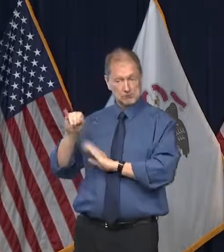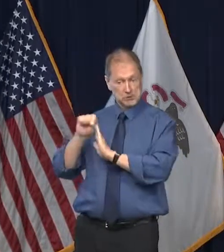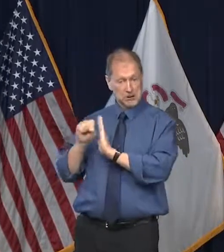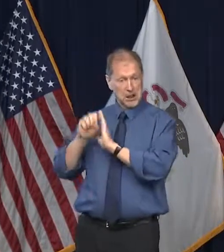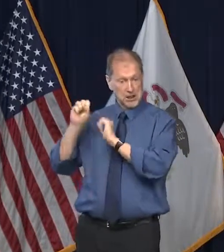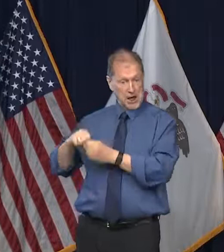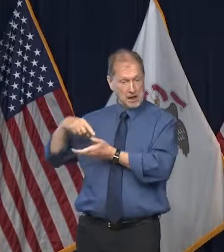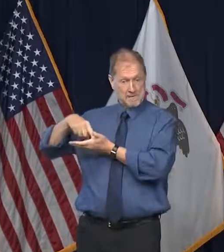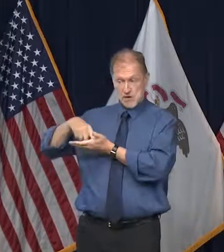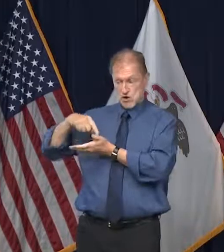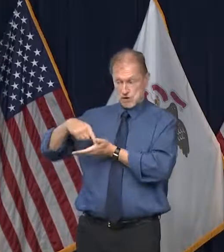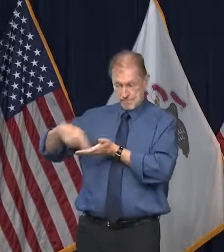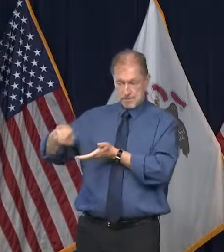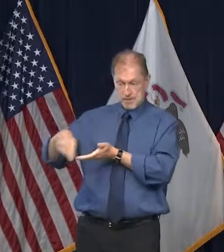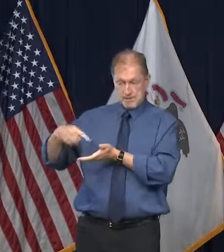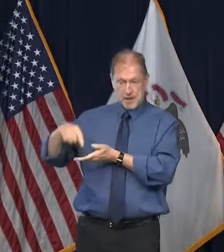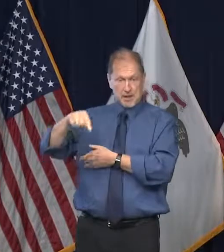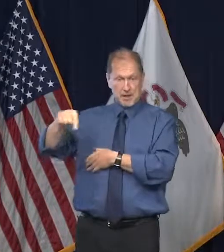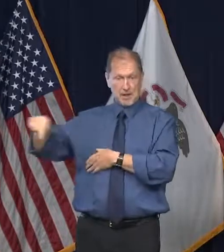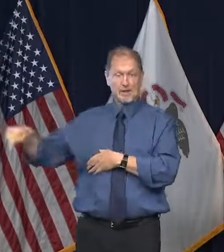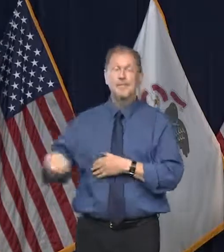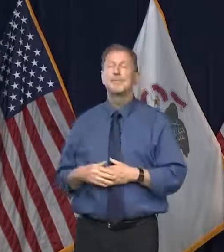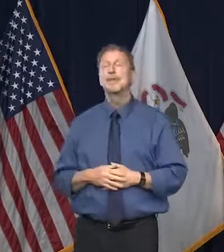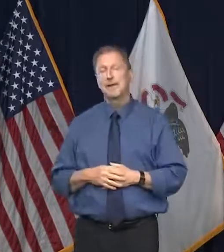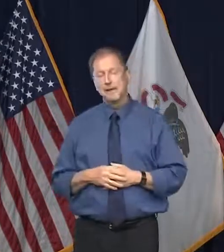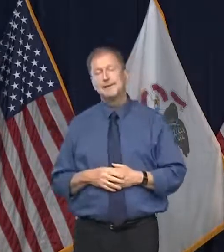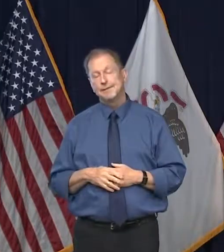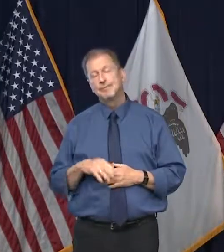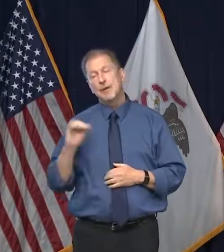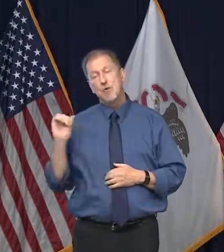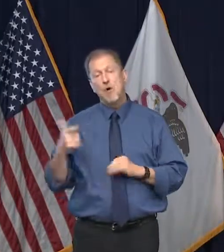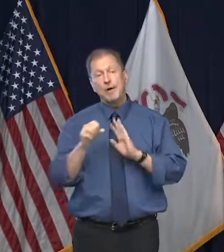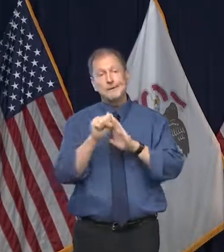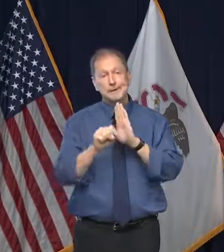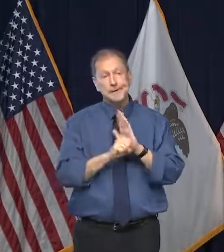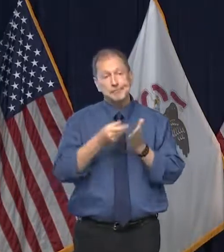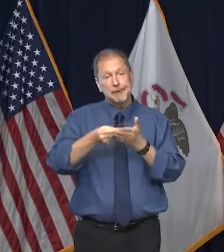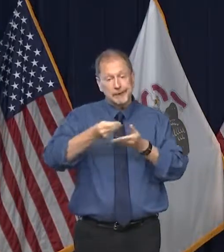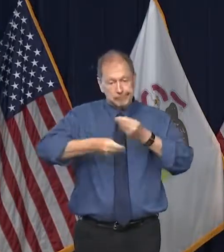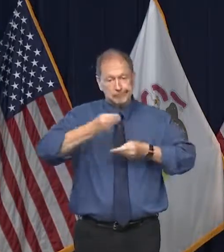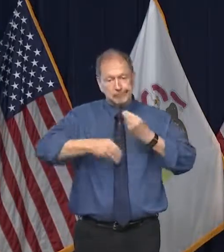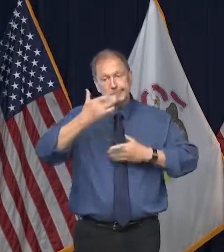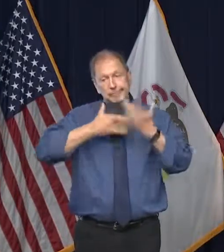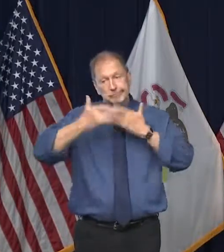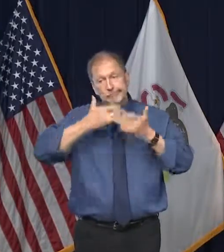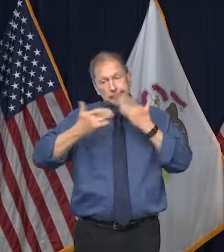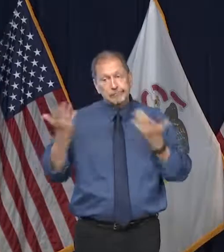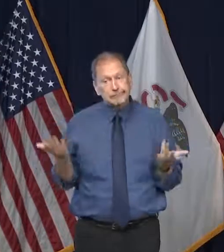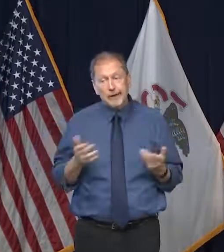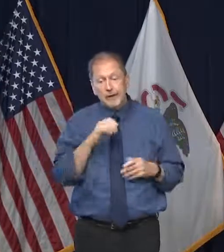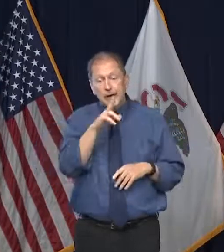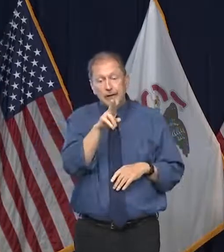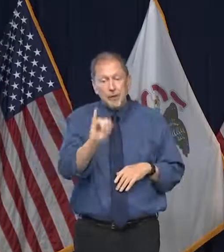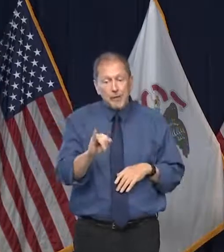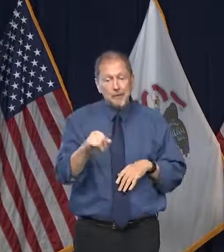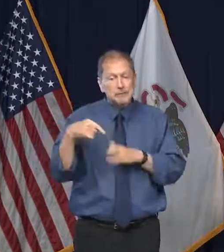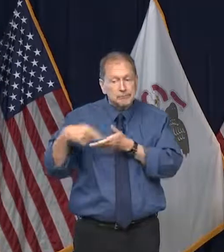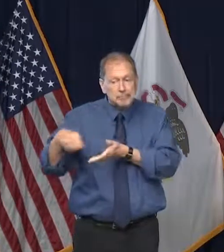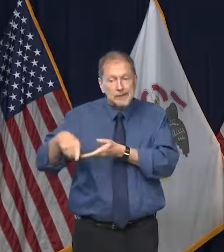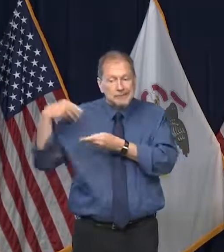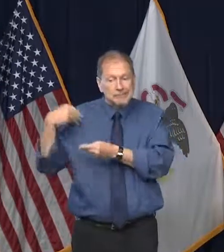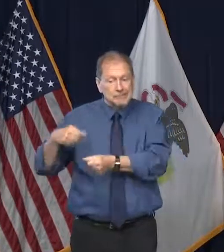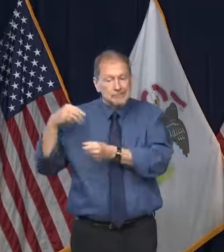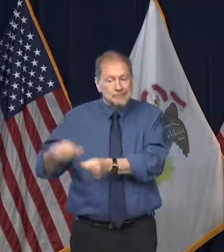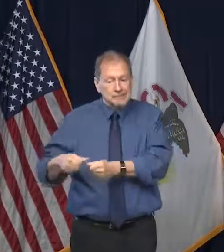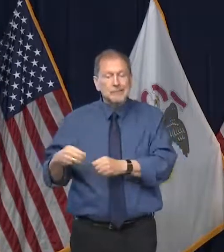absorb that cost? Well, I'm concerned every state's got the same problem. Every state has massive unemployment claims that it's paid